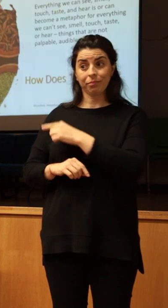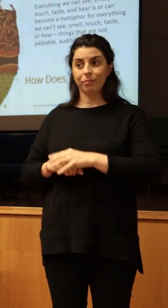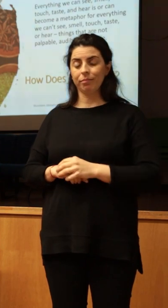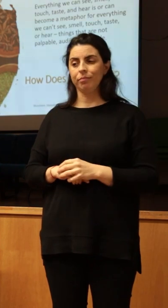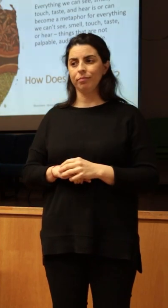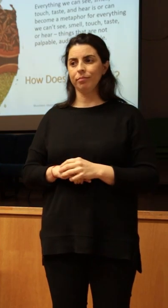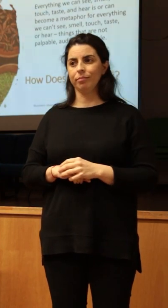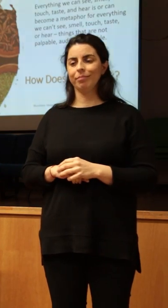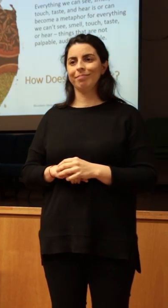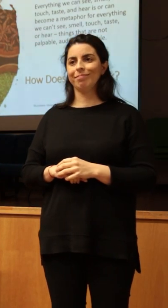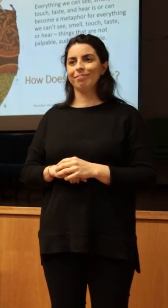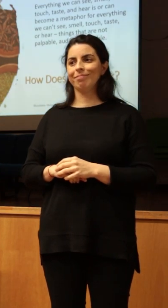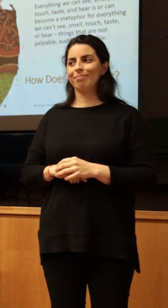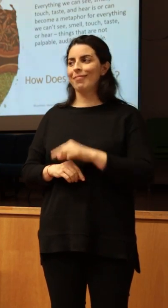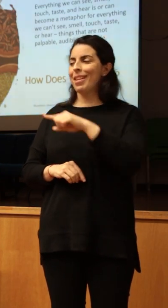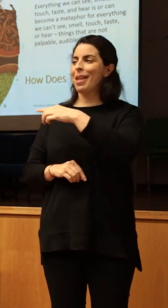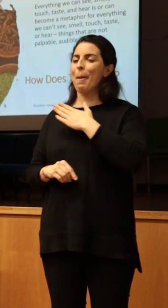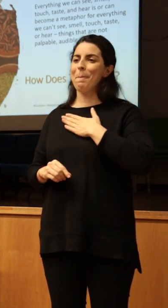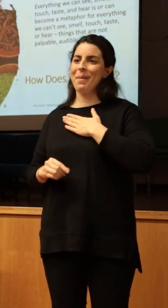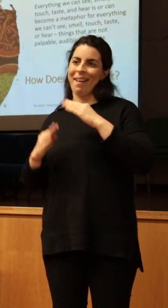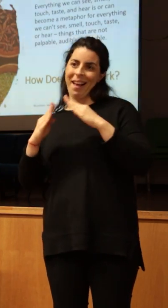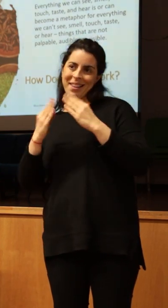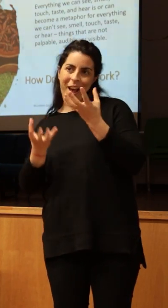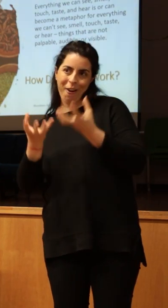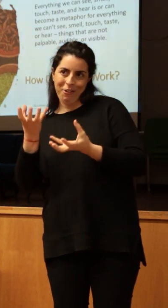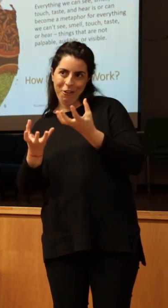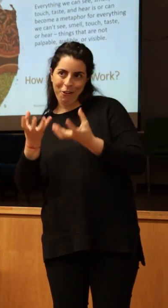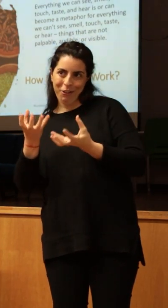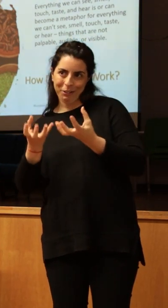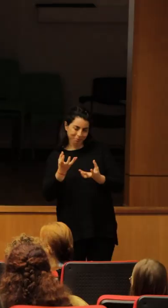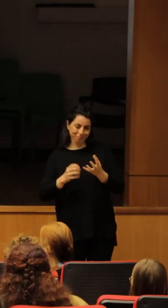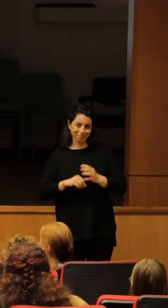my kitchen. Vieron, ahí está mi cocina.